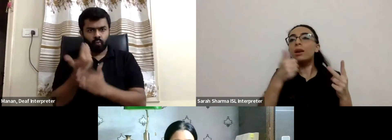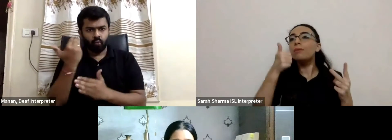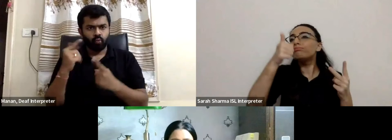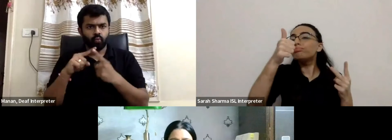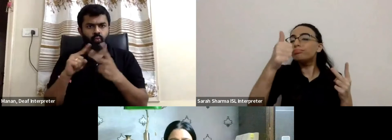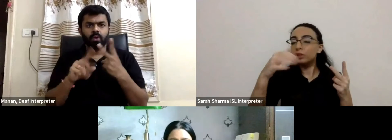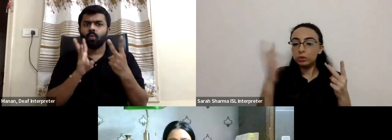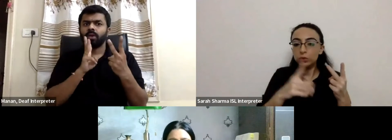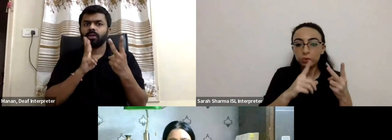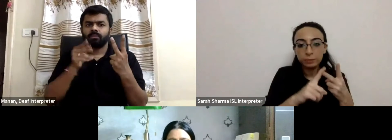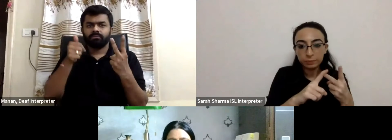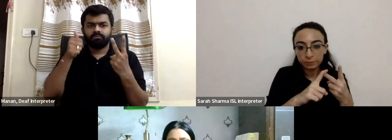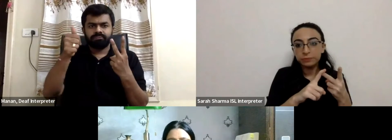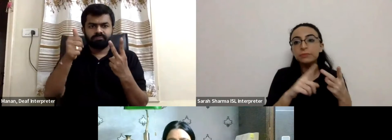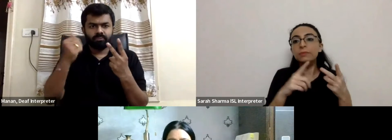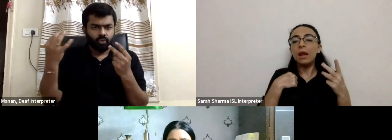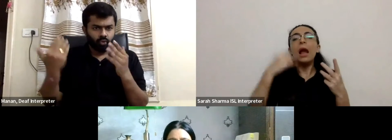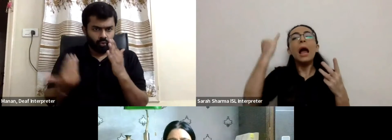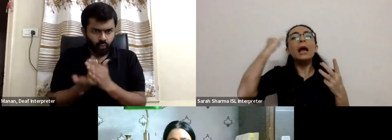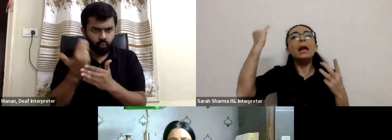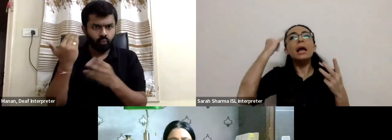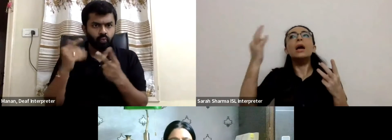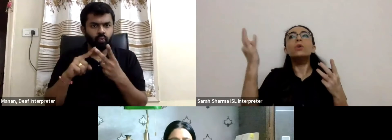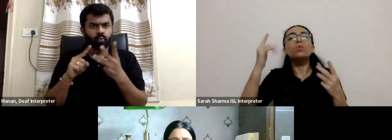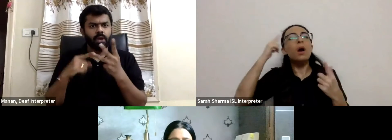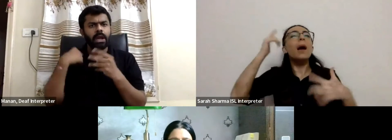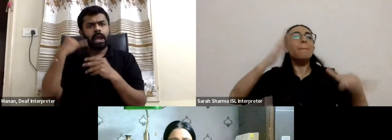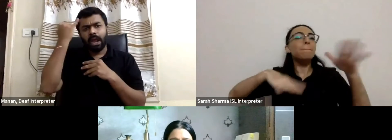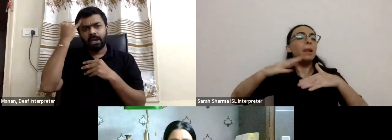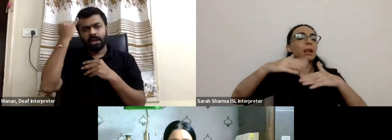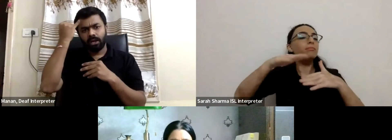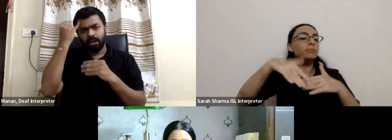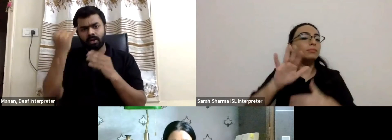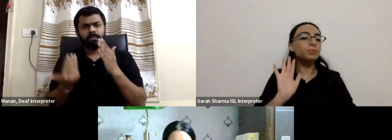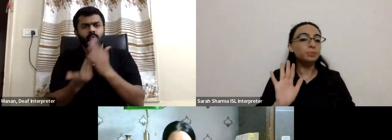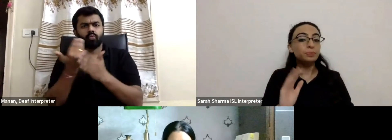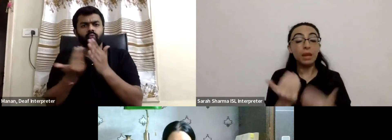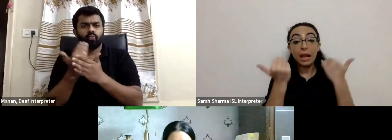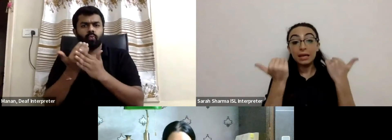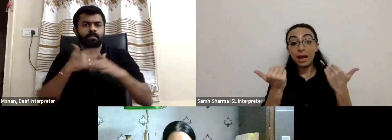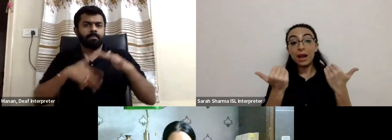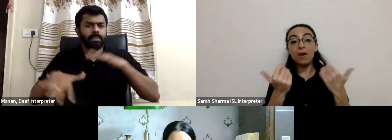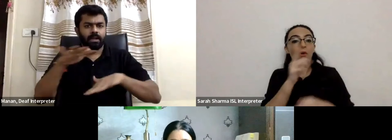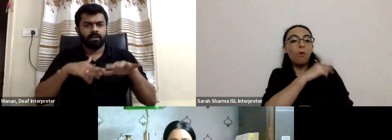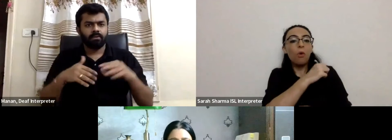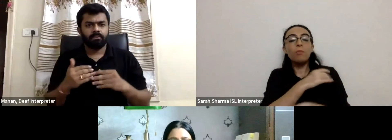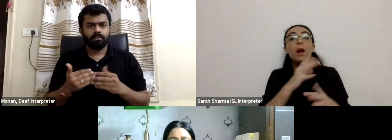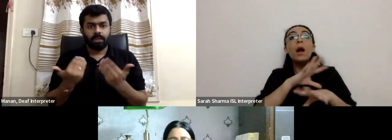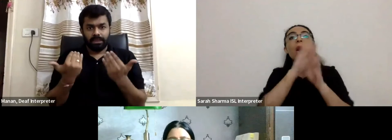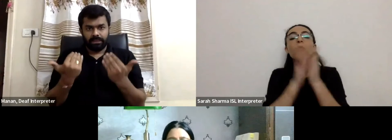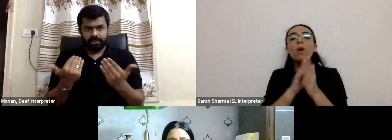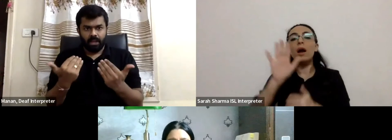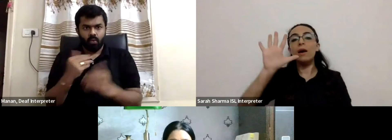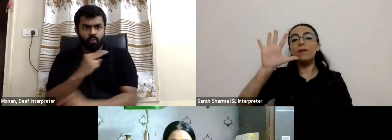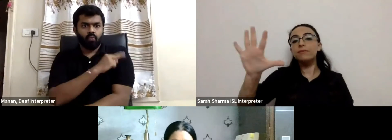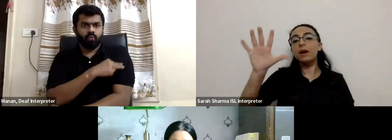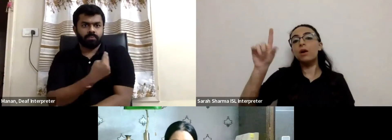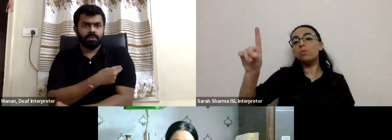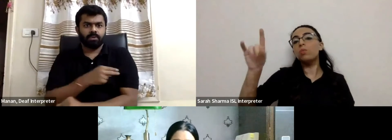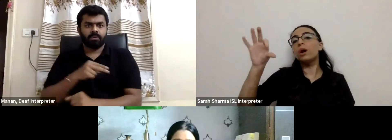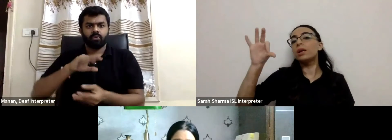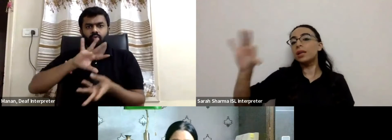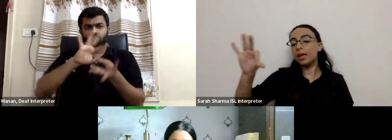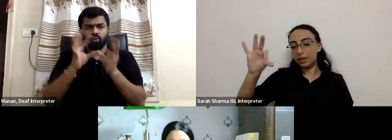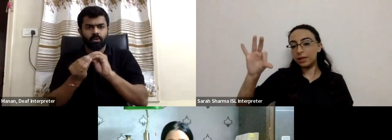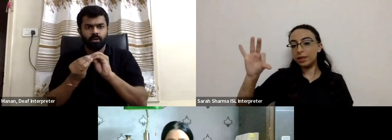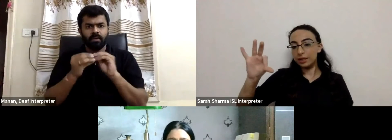plans are there. Right now, 519 Mohalla clinics are functional, though our plan was to